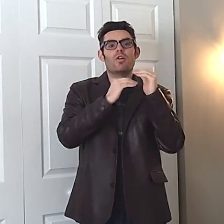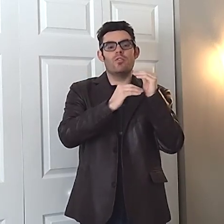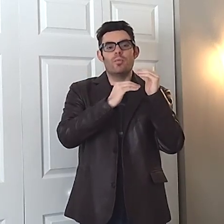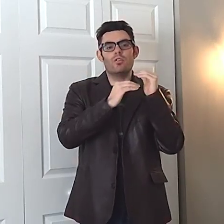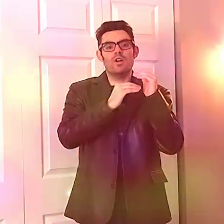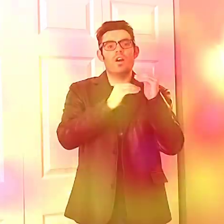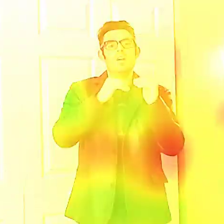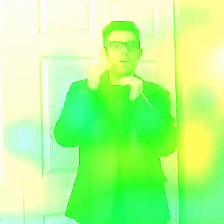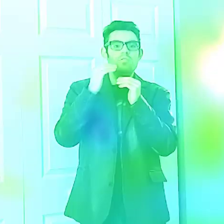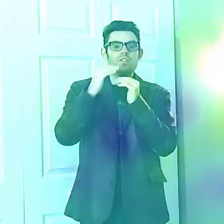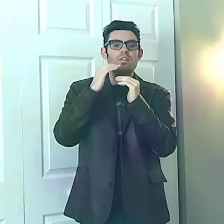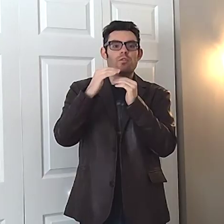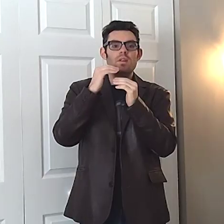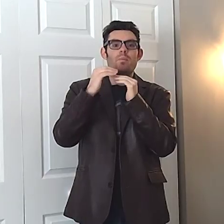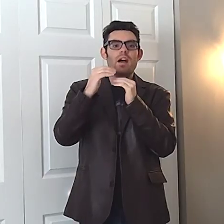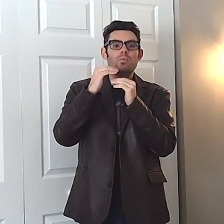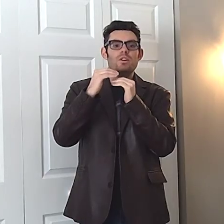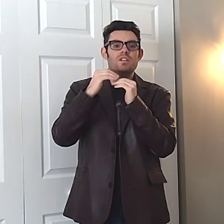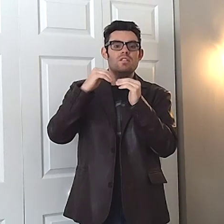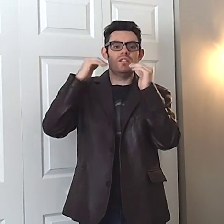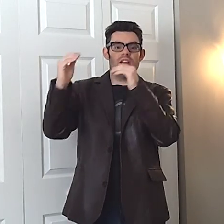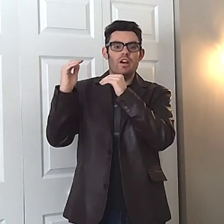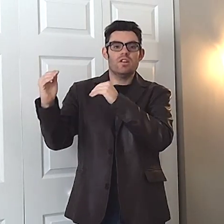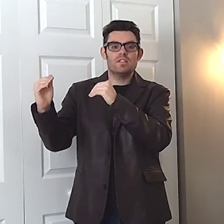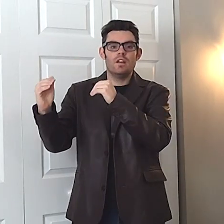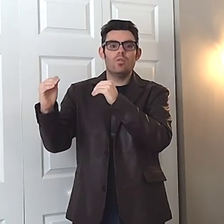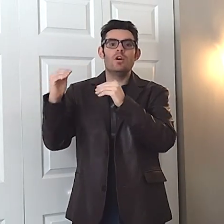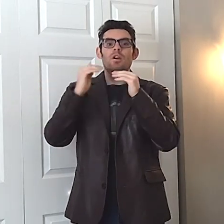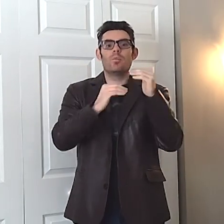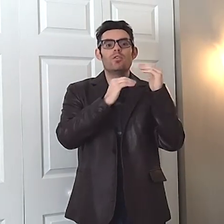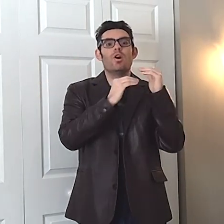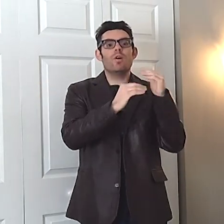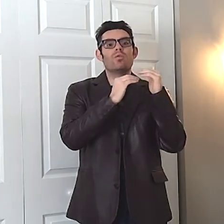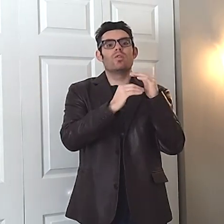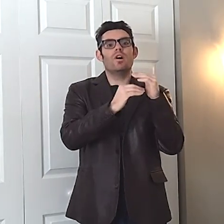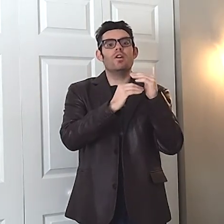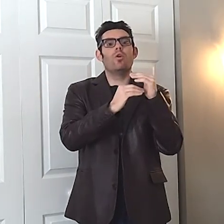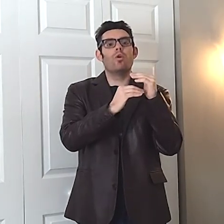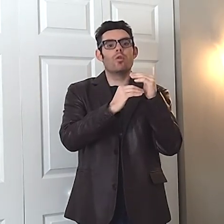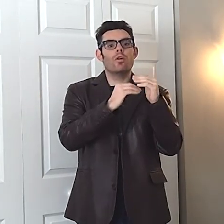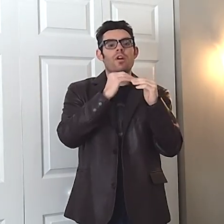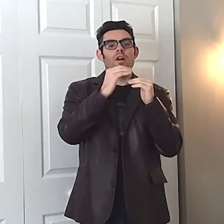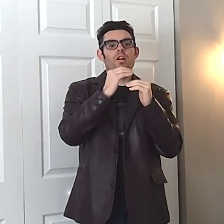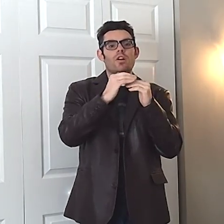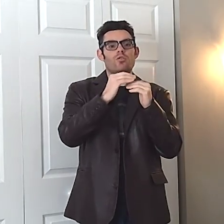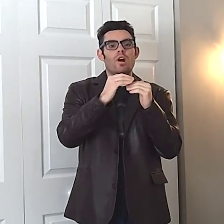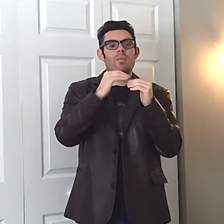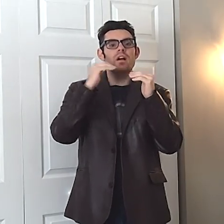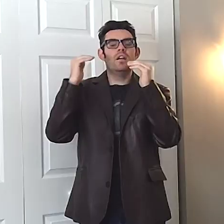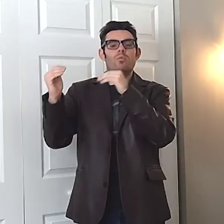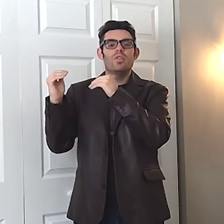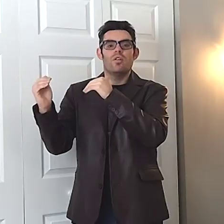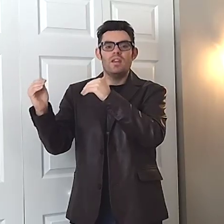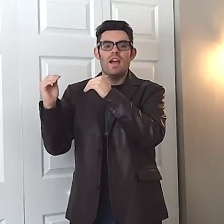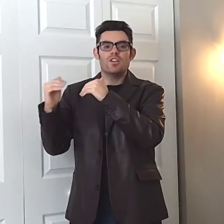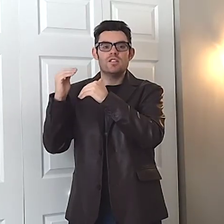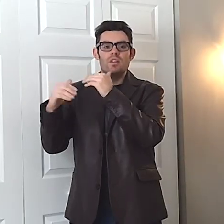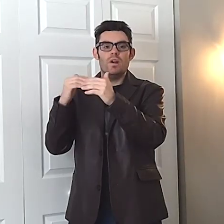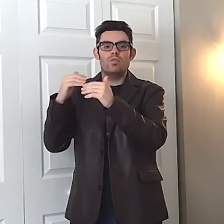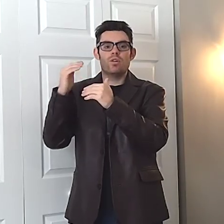of Murtaugh. Many of us know from the past book series, The Inherited Cycle, Murtaugh went through a lot of horror, a lot of trauma with the actions he went through and